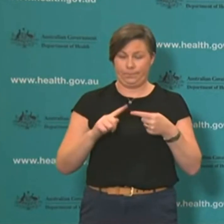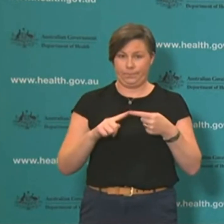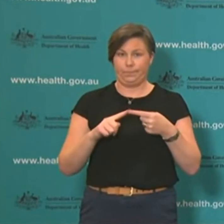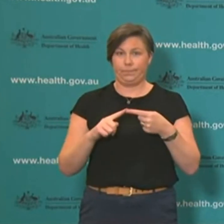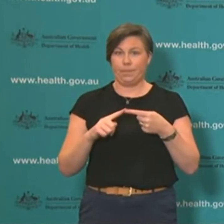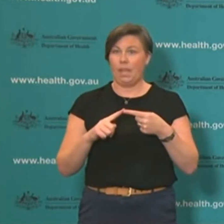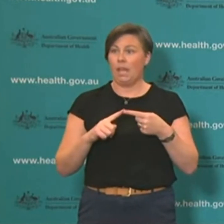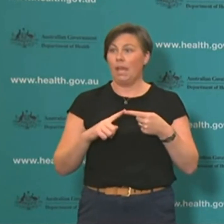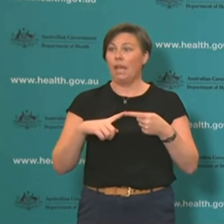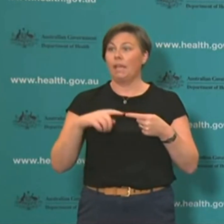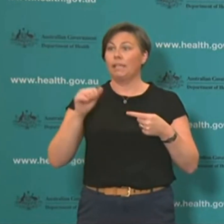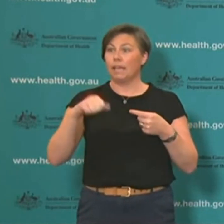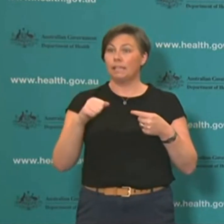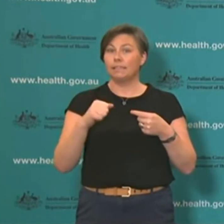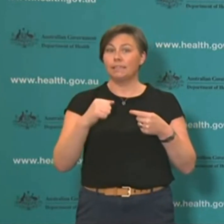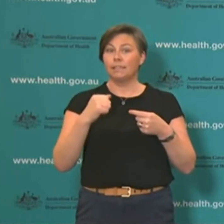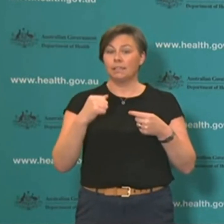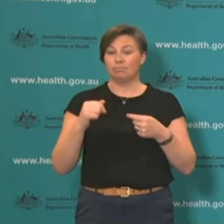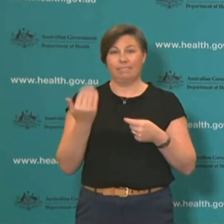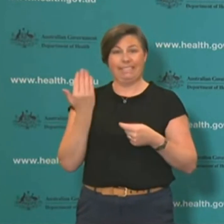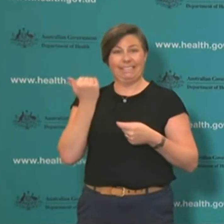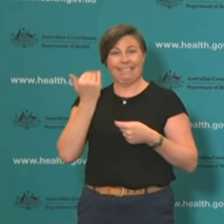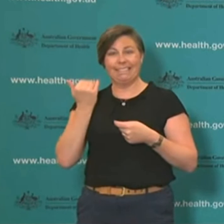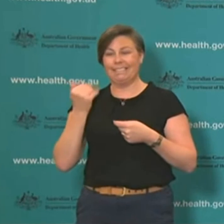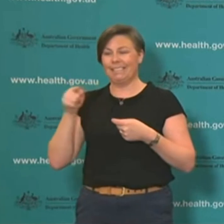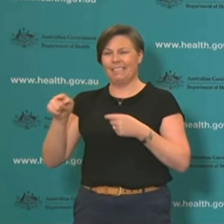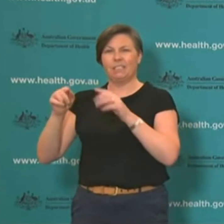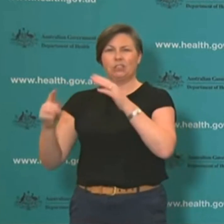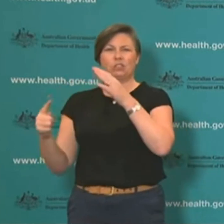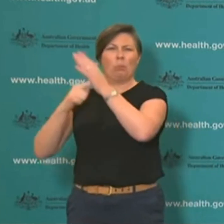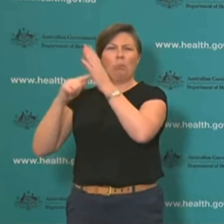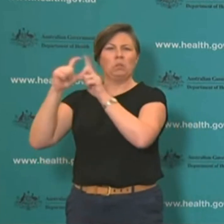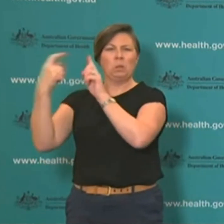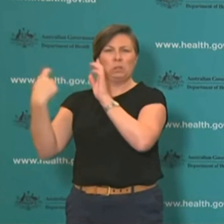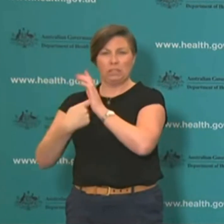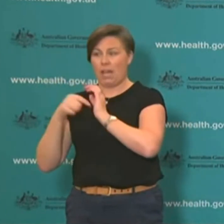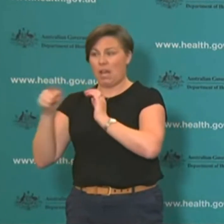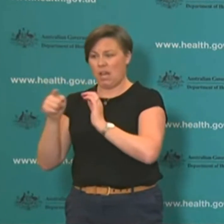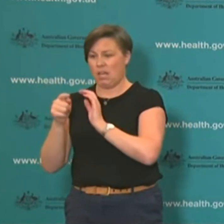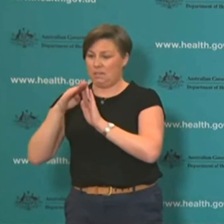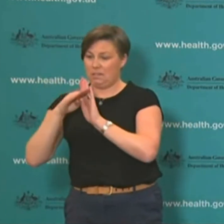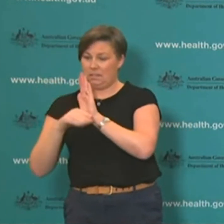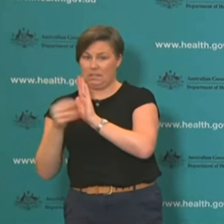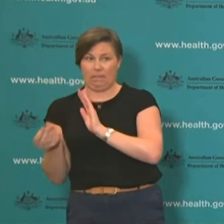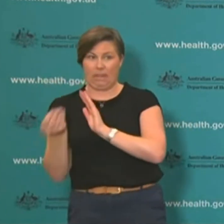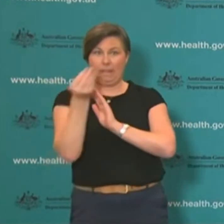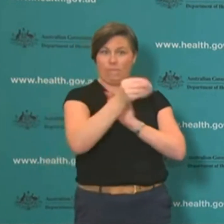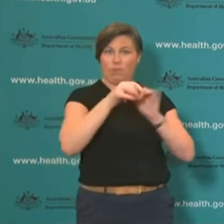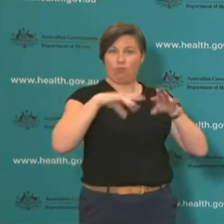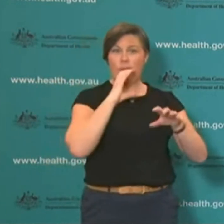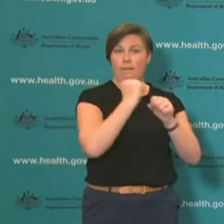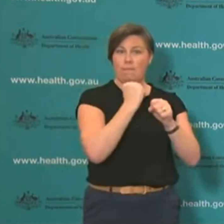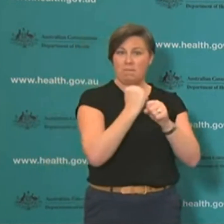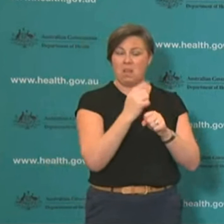control response was part of the paper that went to National Cabinet, and it's certainly been the capacity to do that is being considered